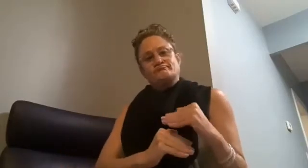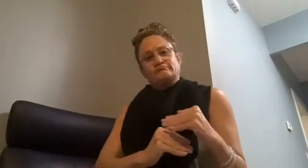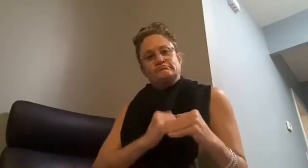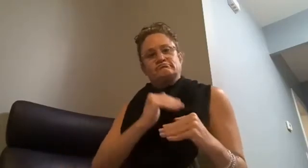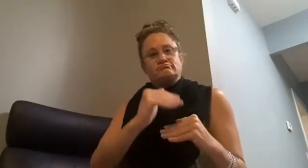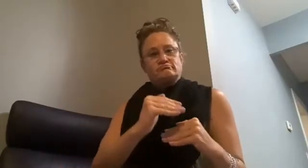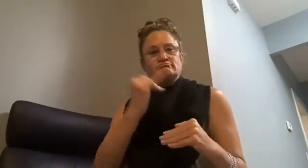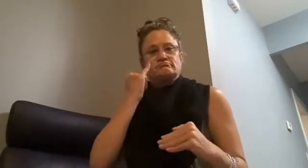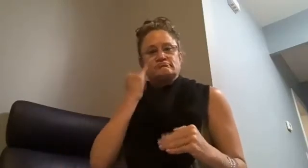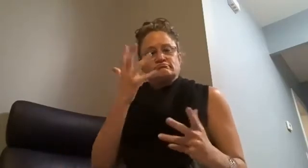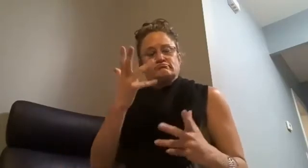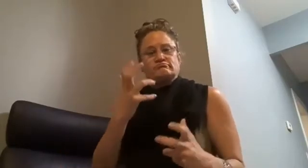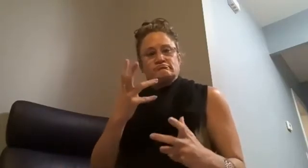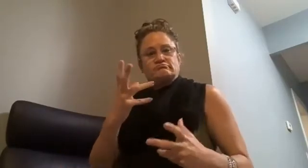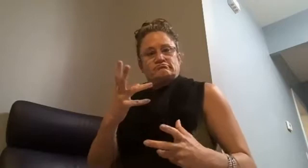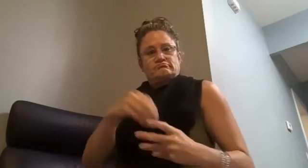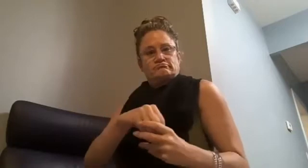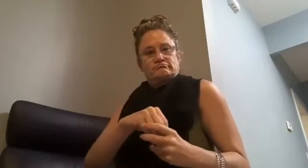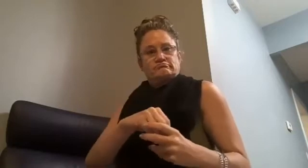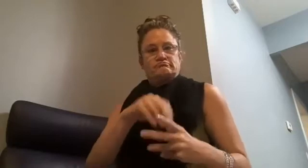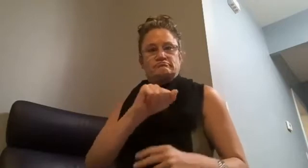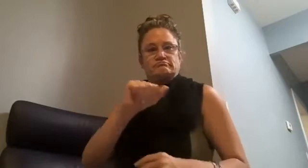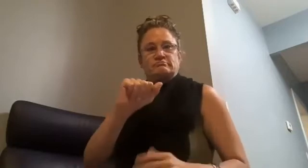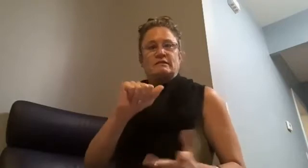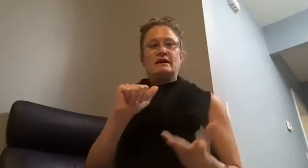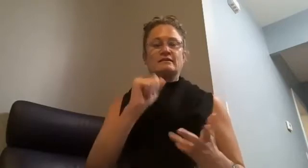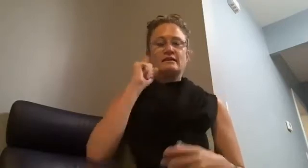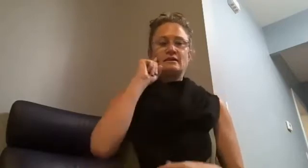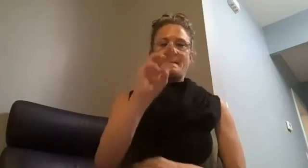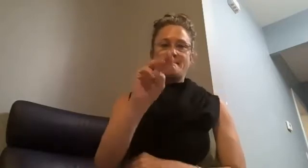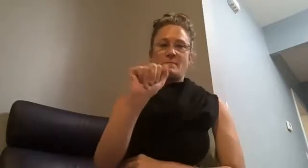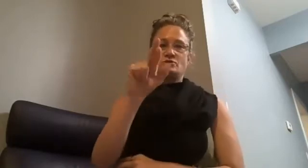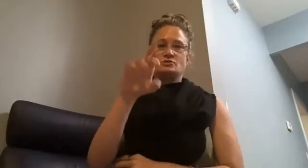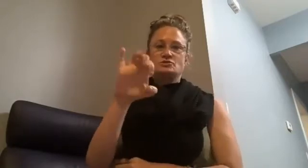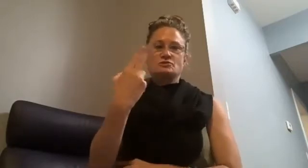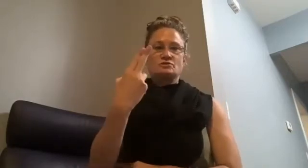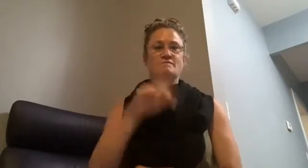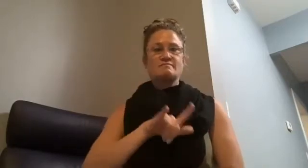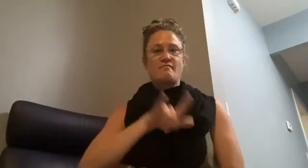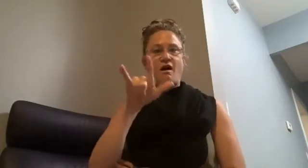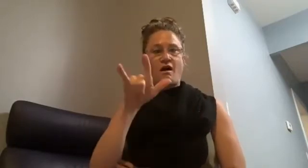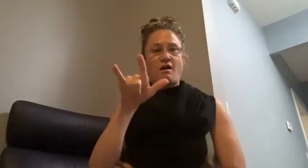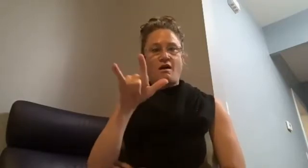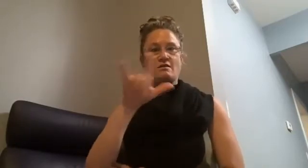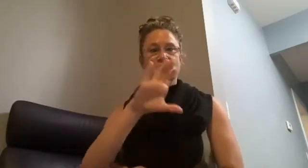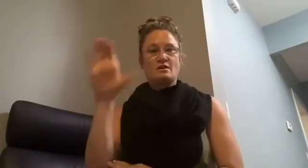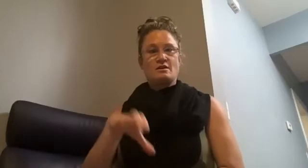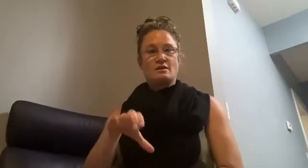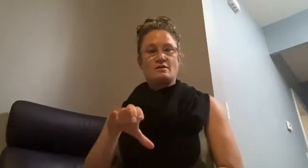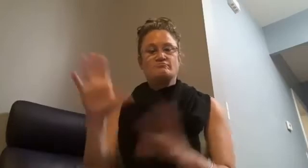And I think mid-March, I was flying out to Chicago to speak at a conference, and it was Friday, and things had started to